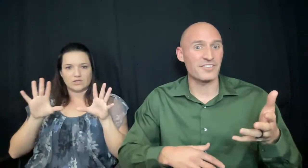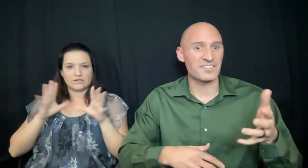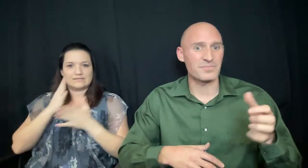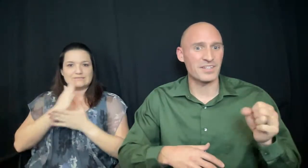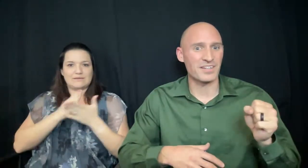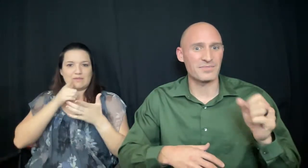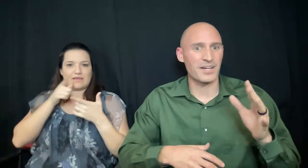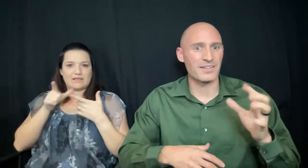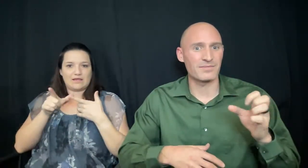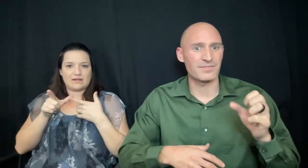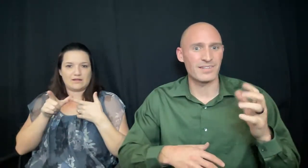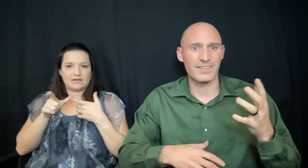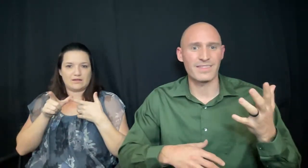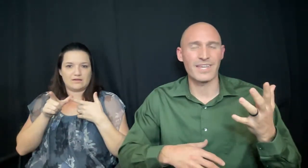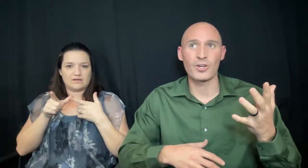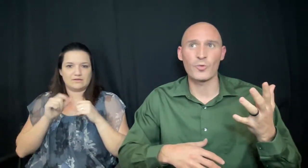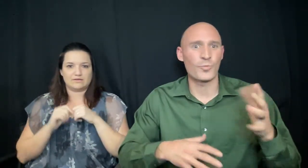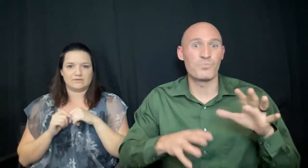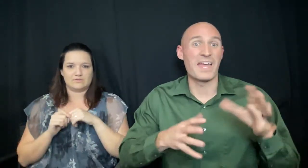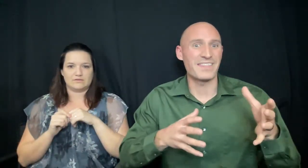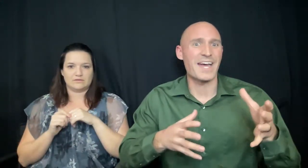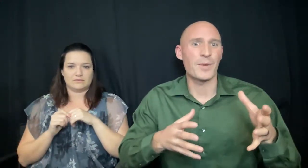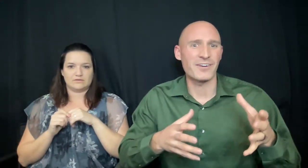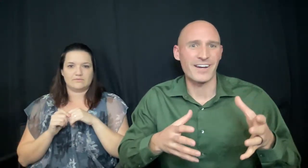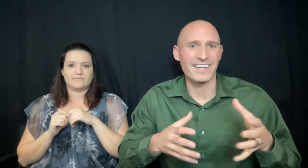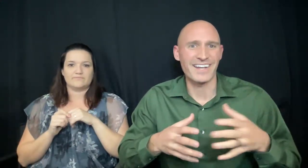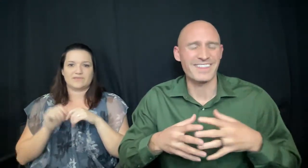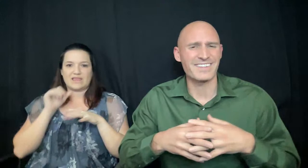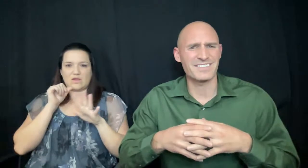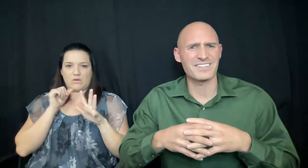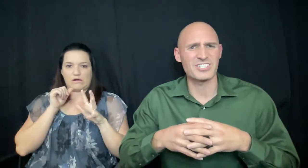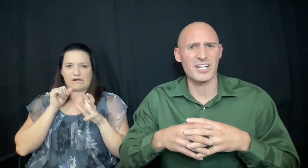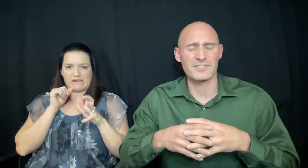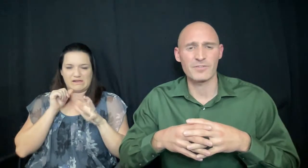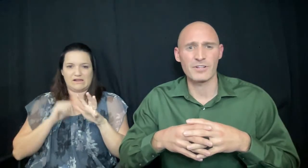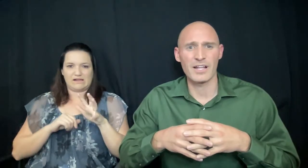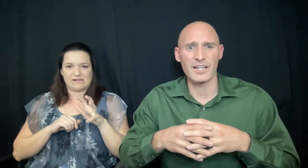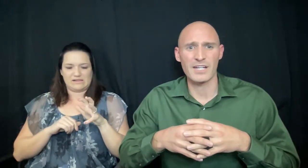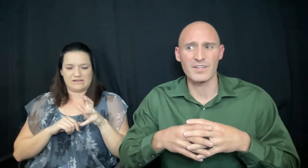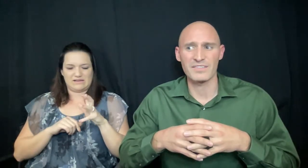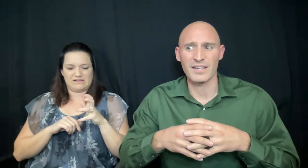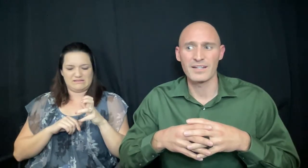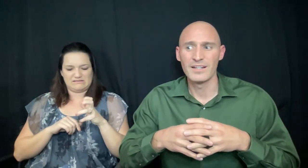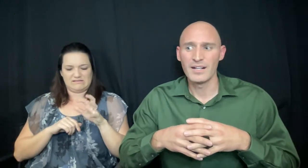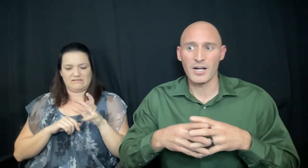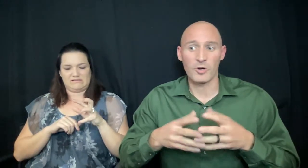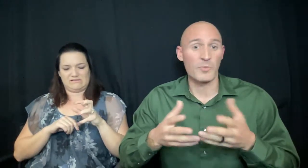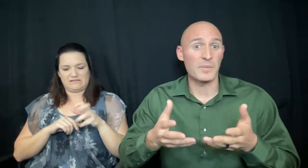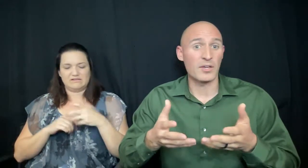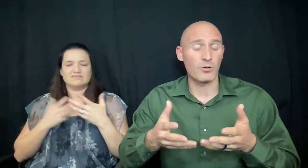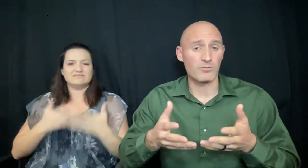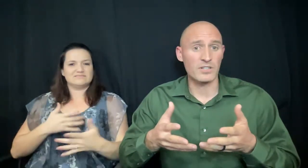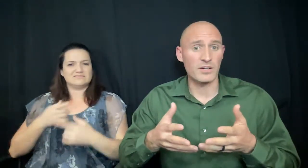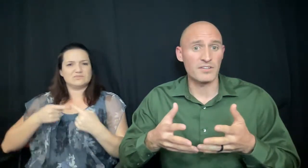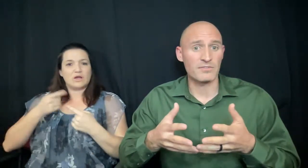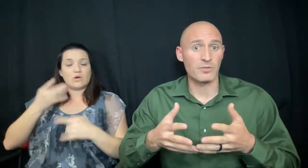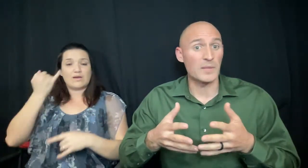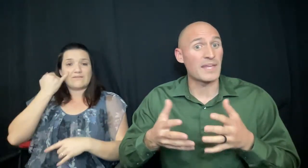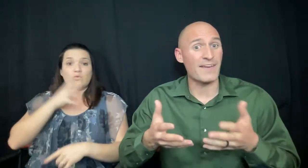just because they don't bend that way, right? And I think this is a challenge for a lot of us that are maybe older in years or maybe have